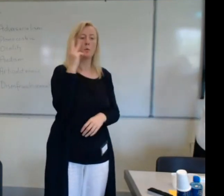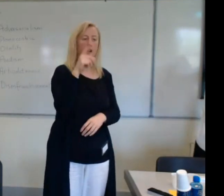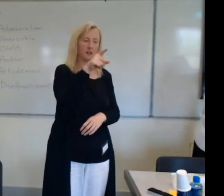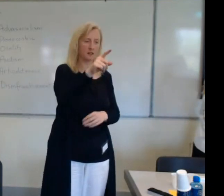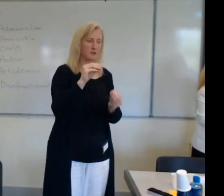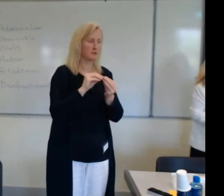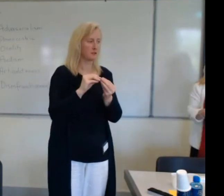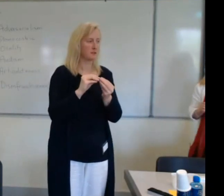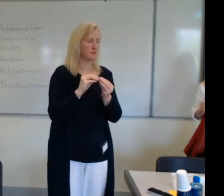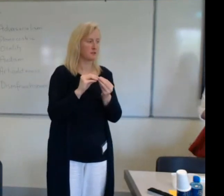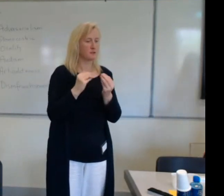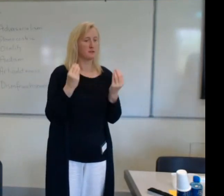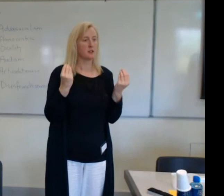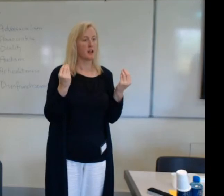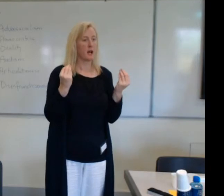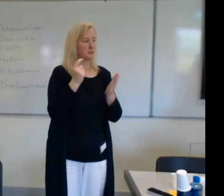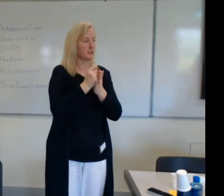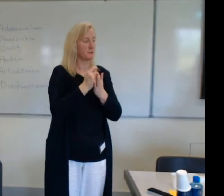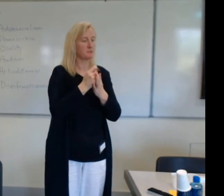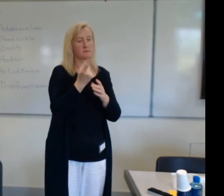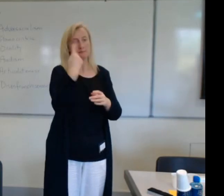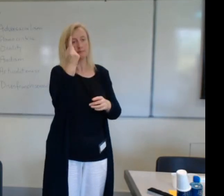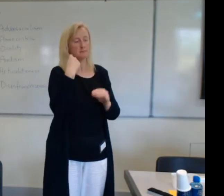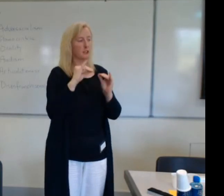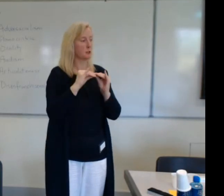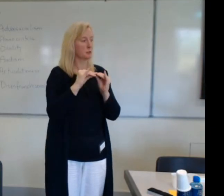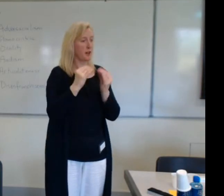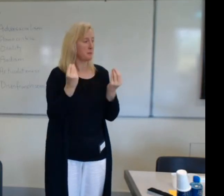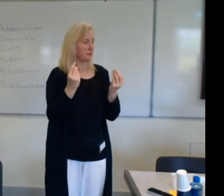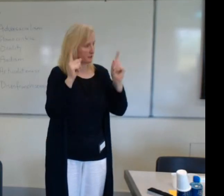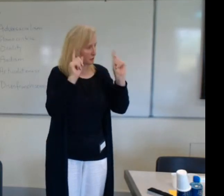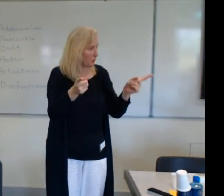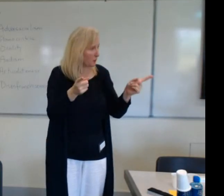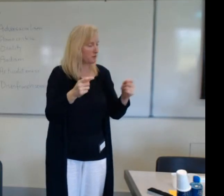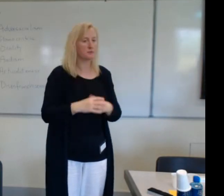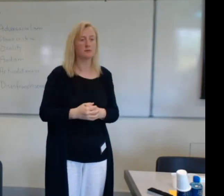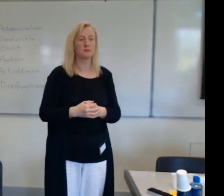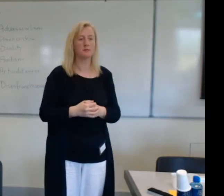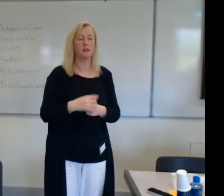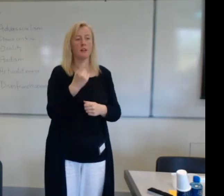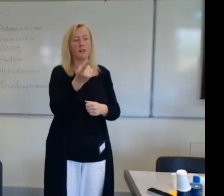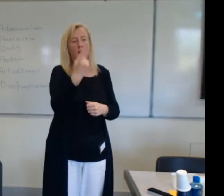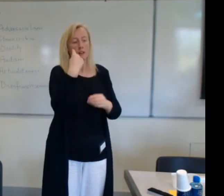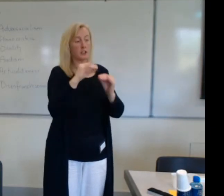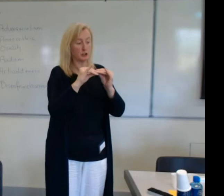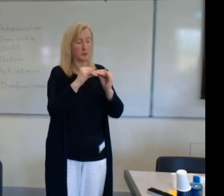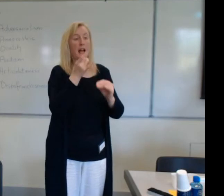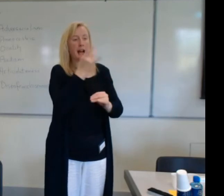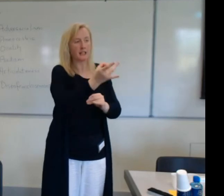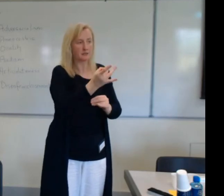many times are interpreters requested? We don't know. How many interpreters requested and not provided? How many times do deaf people